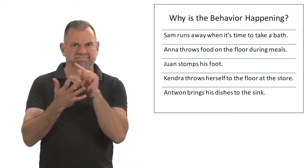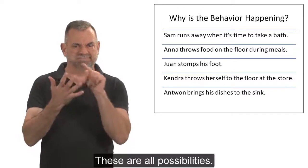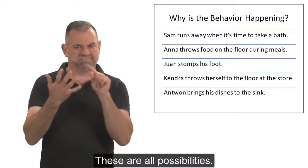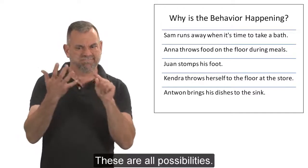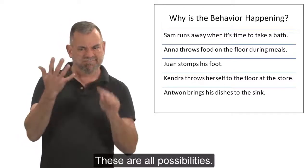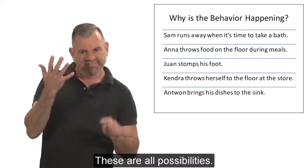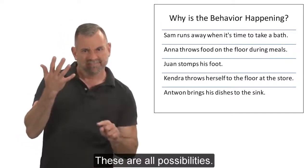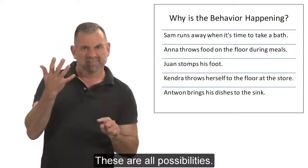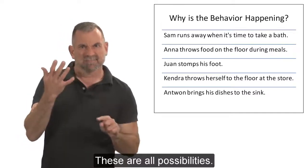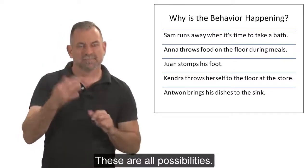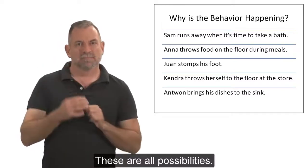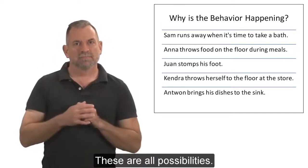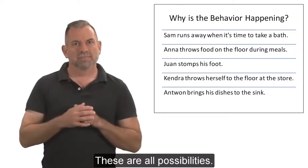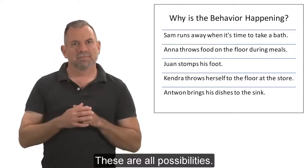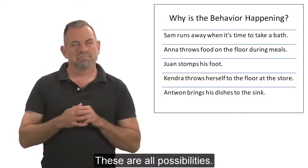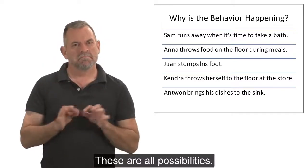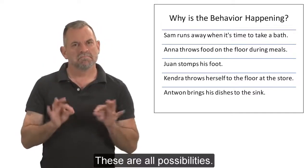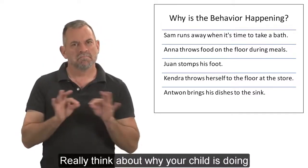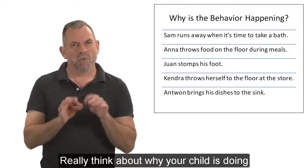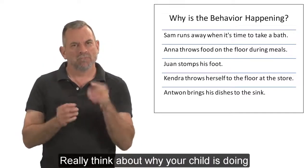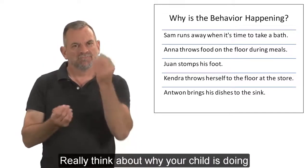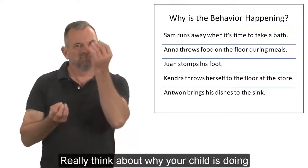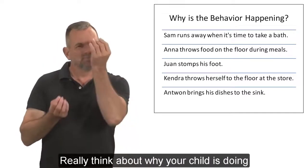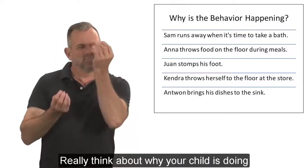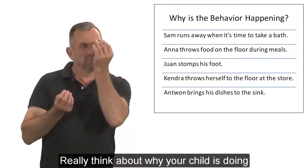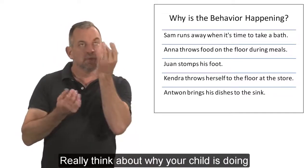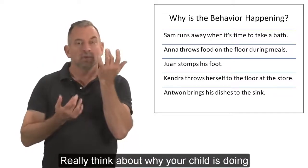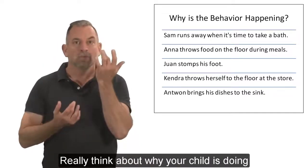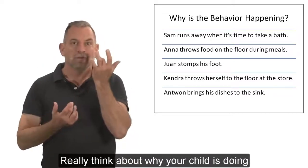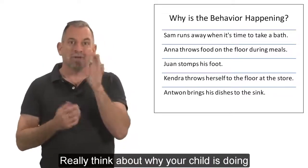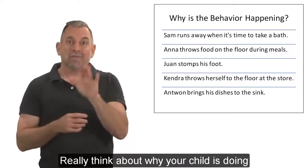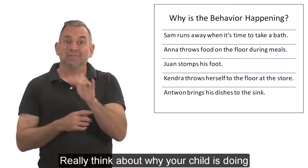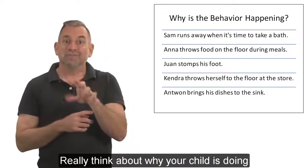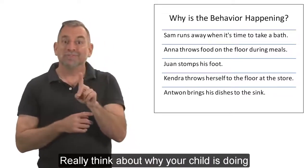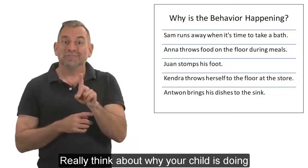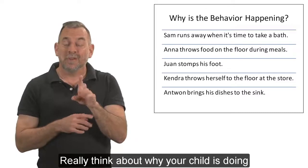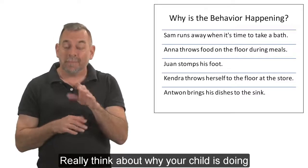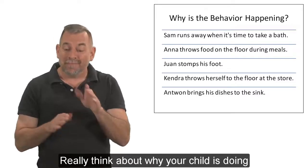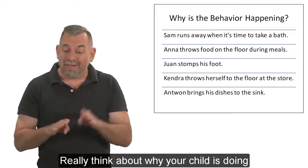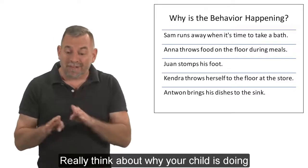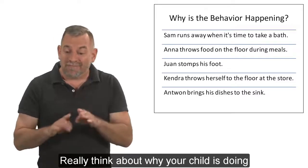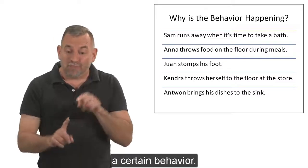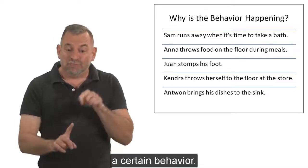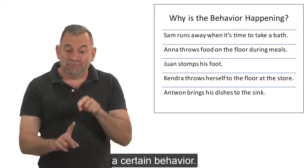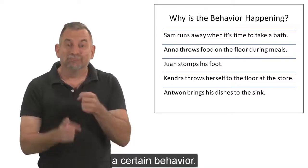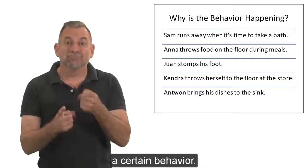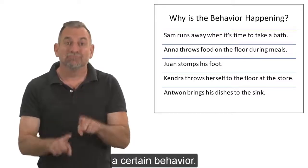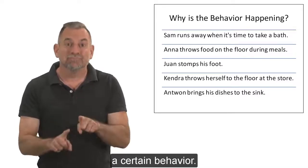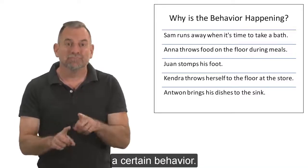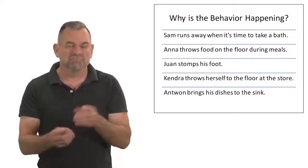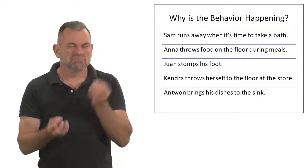These are all possibilities. Really think about why your child is doing a certain behavior.